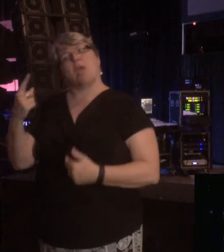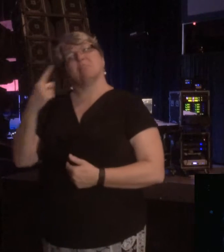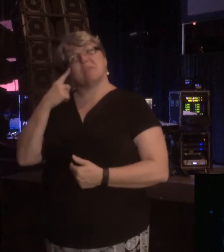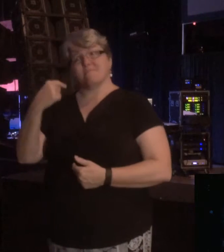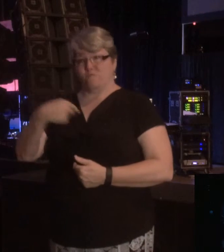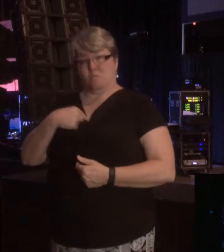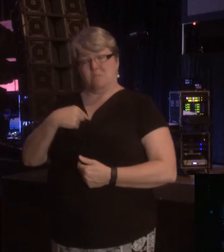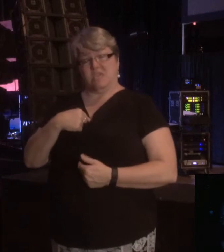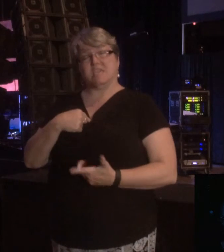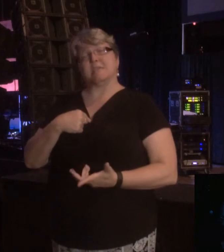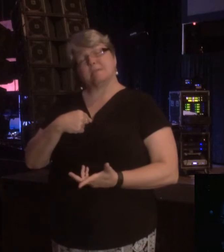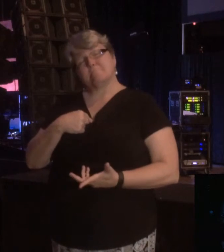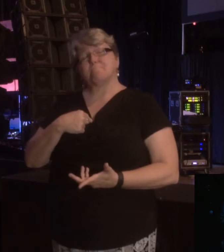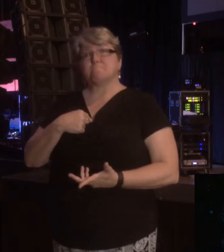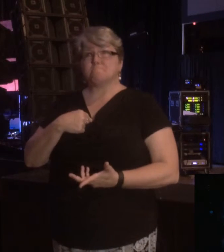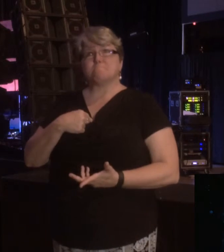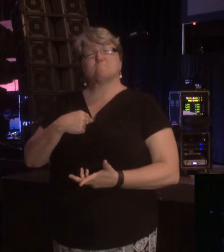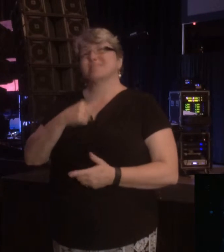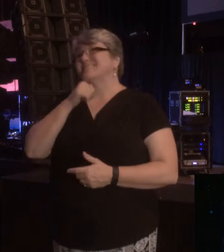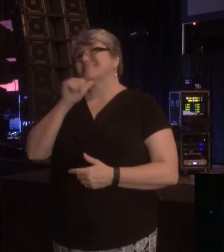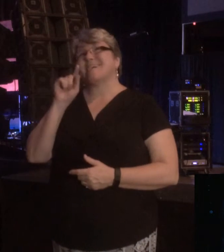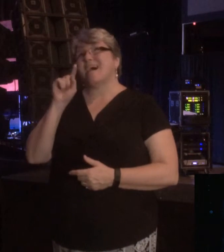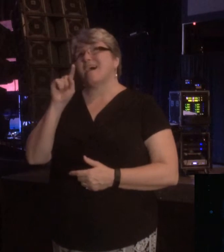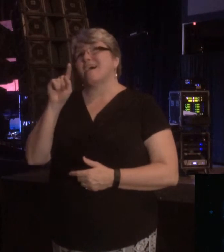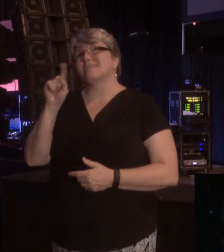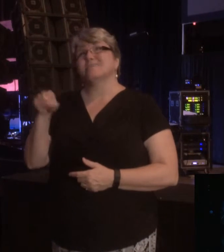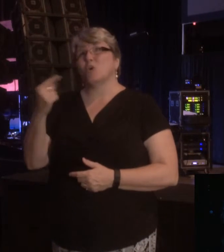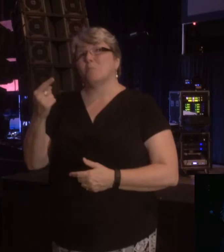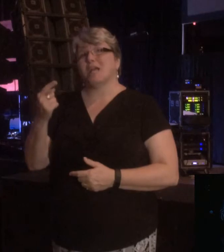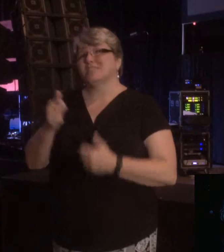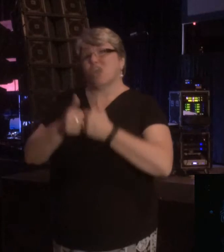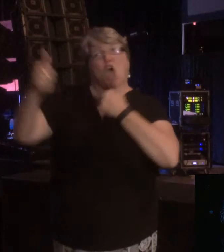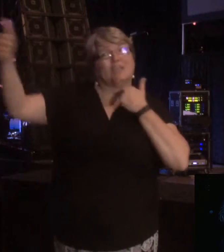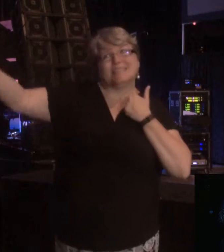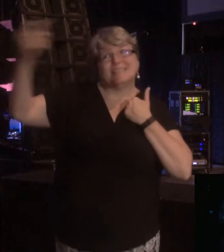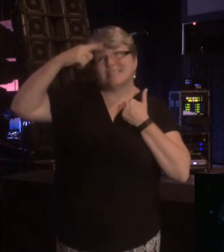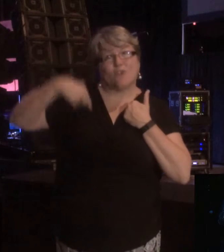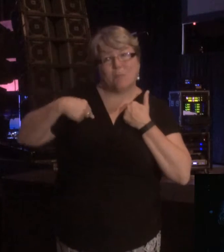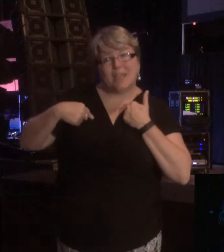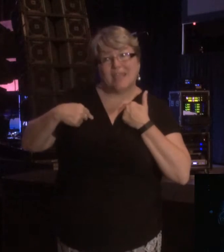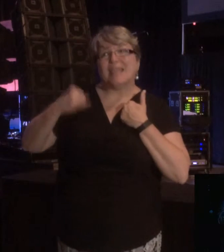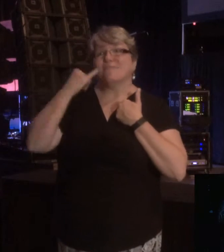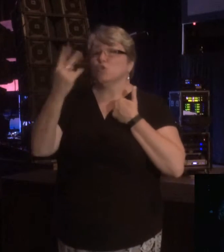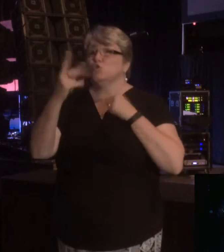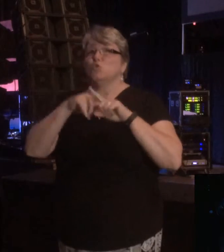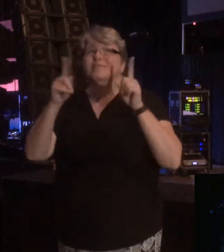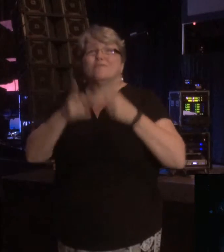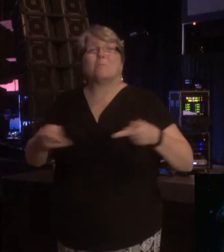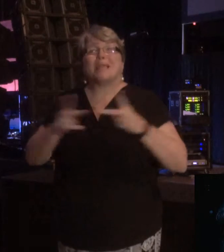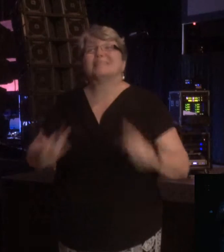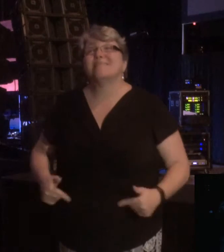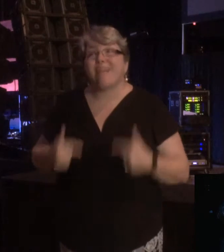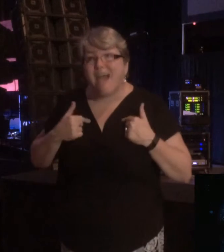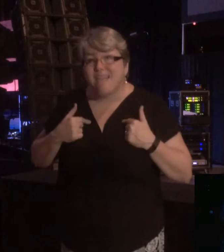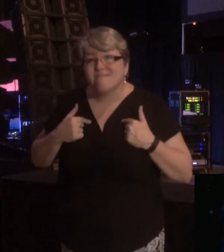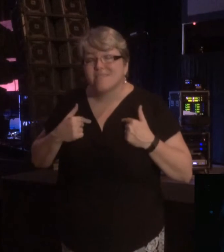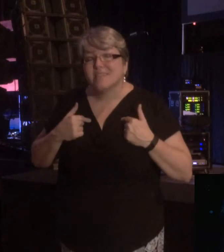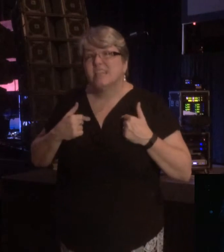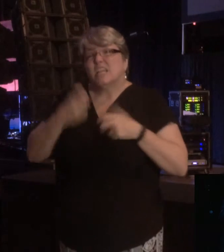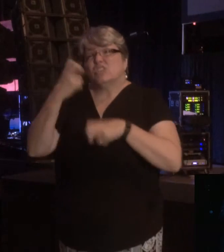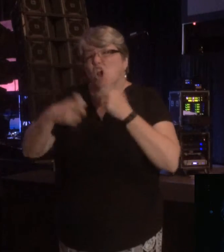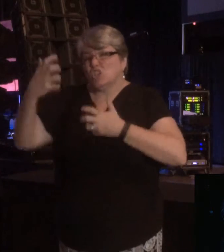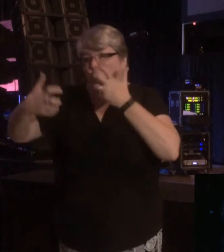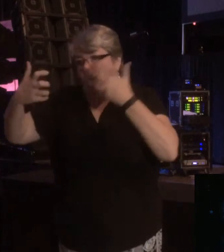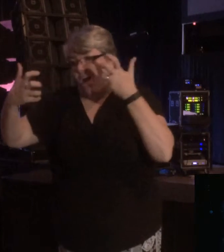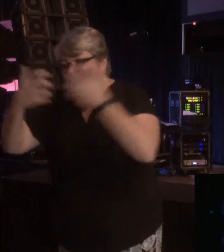We're crushing it. All right, You feel awesome. Good? Okay. I feel like everyone thinks you got to lead worship in order to like get married now. Like it's all around